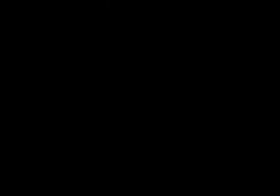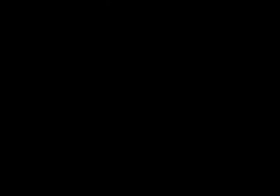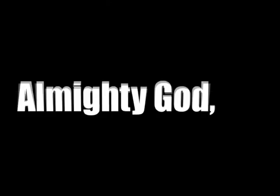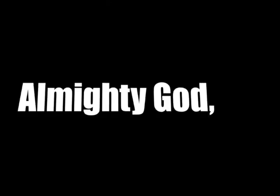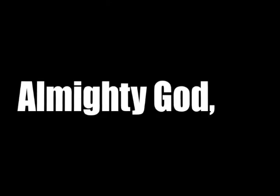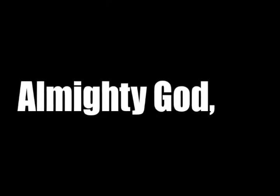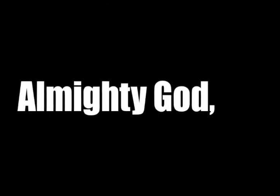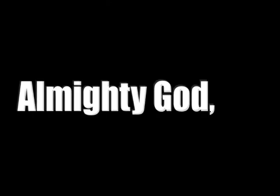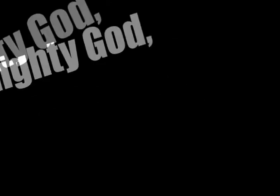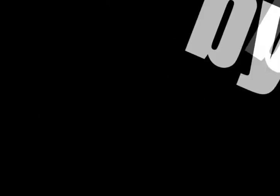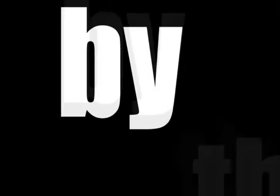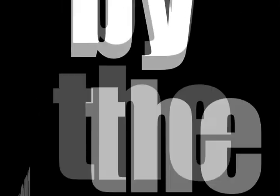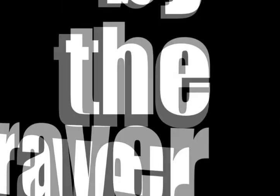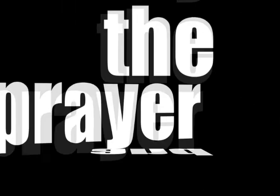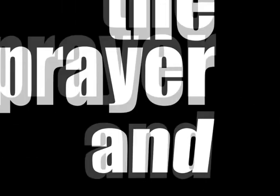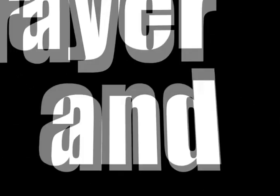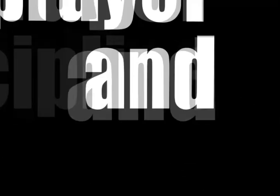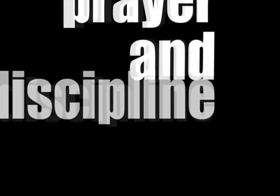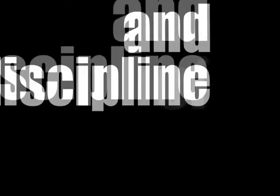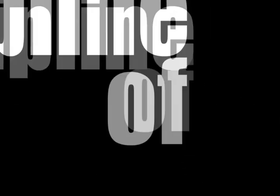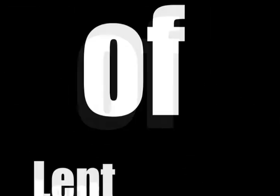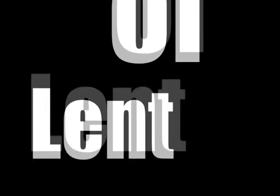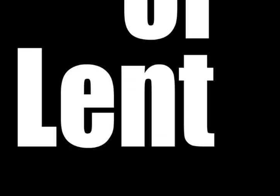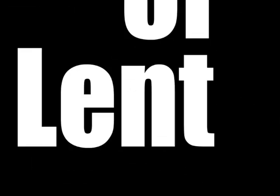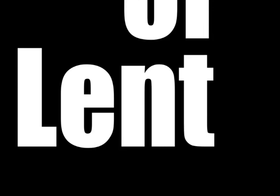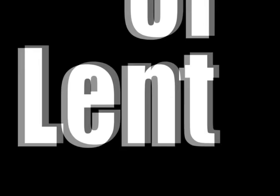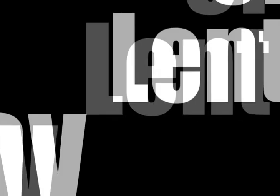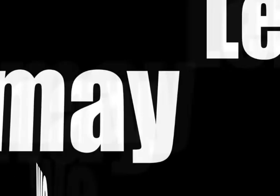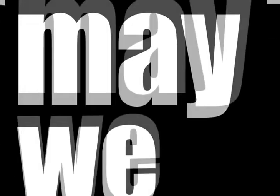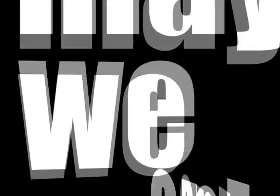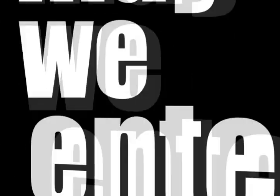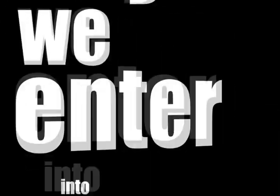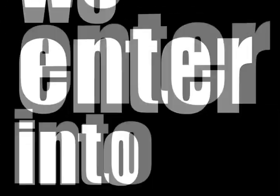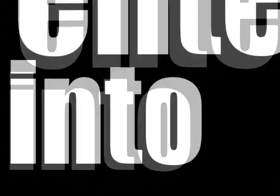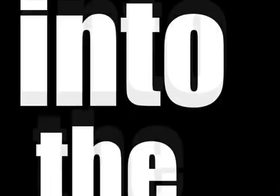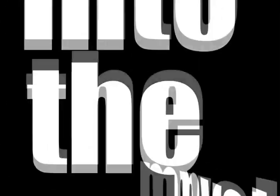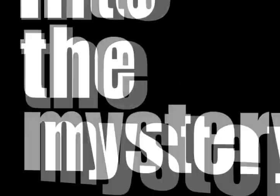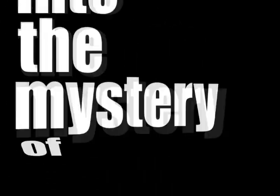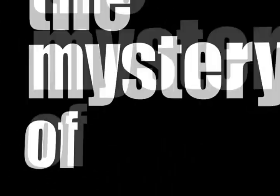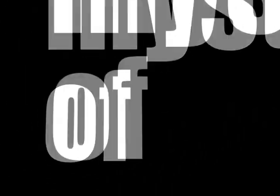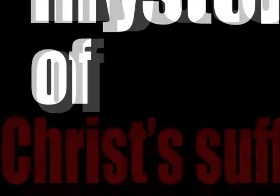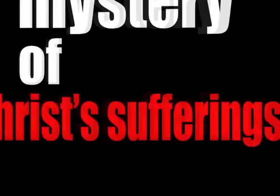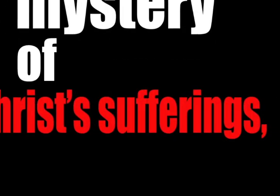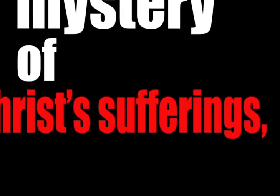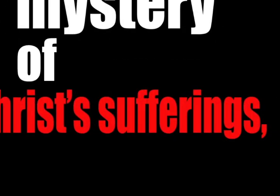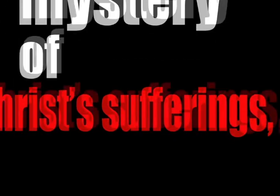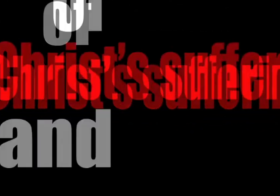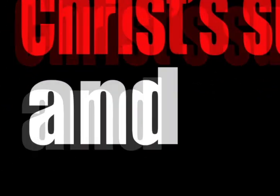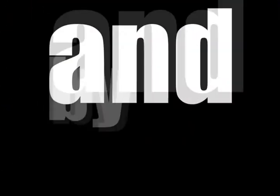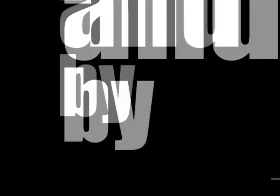Almighty God, by the prayer and discipline of Lent, may we enter into the mystery of Christ's sufferings, and by following